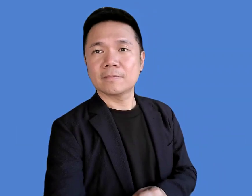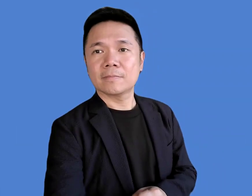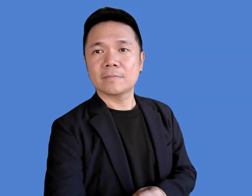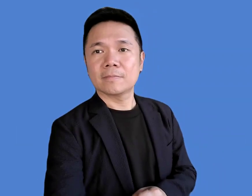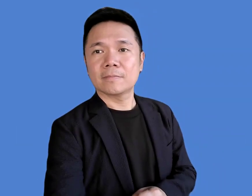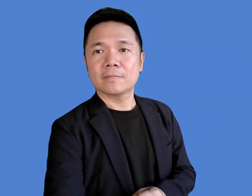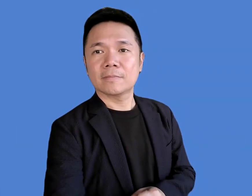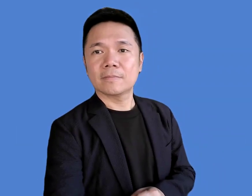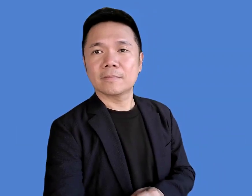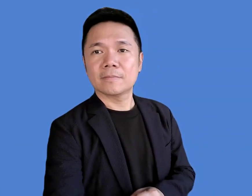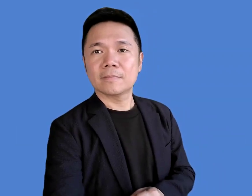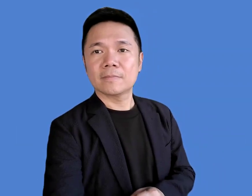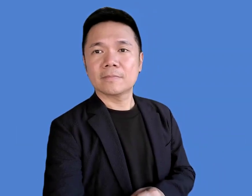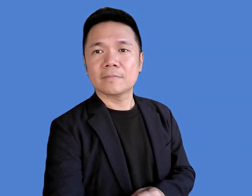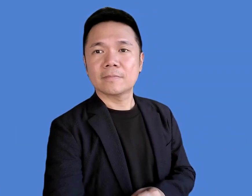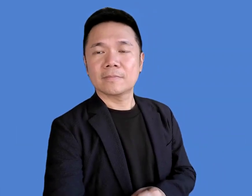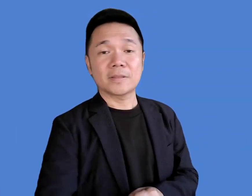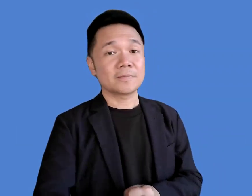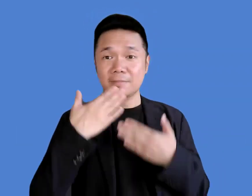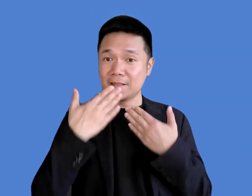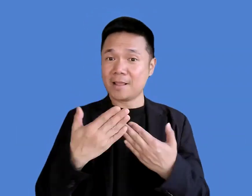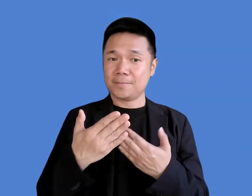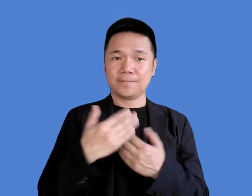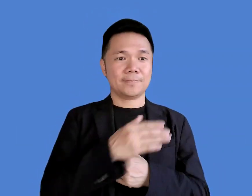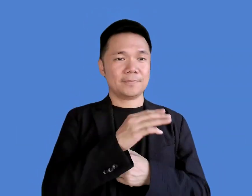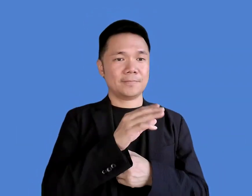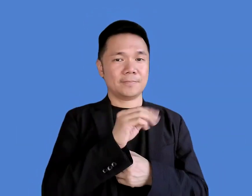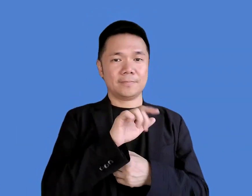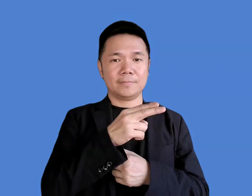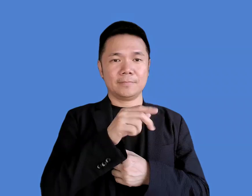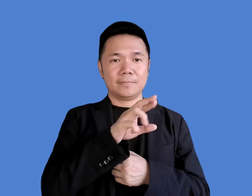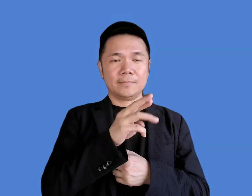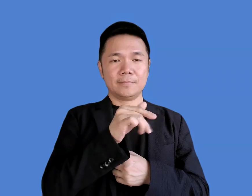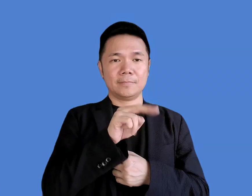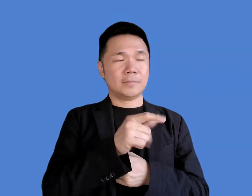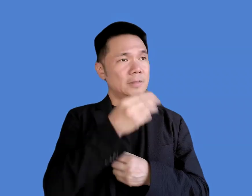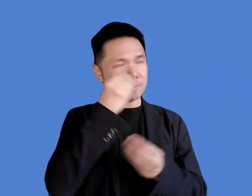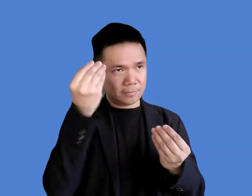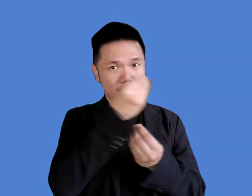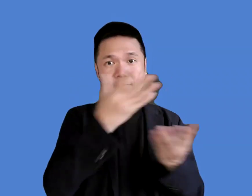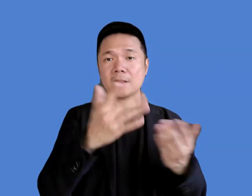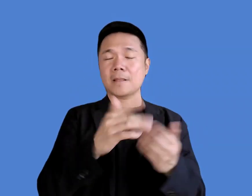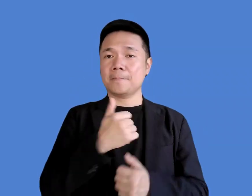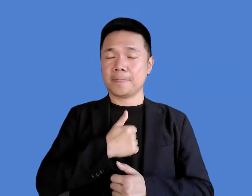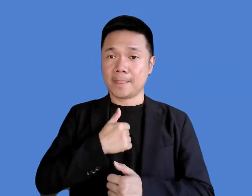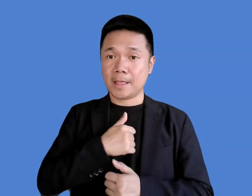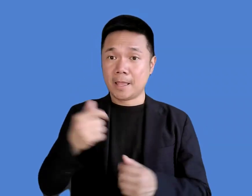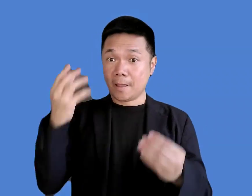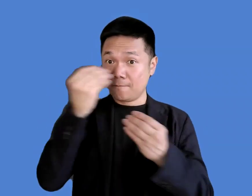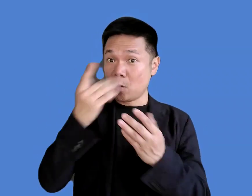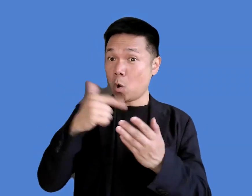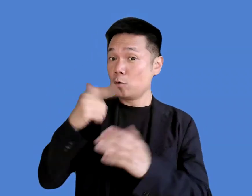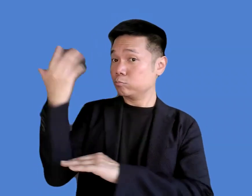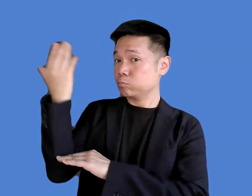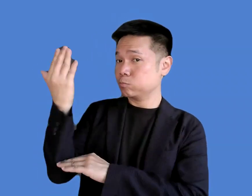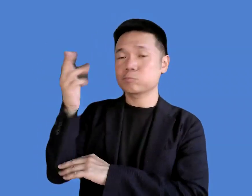you so much, Maher, and I'll come back to you on the second round. And I hope that all the inspirational things that you've just shared is being